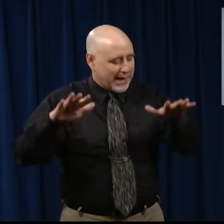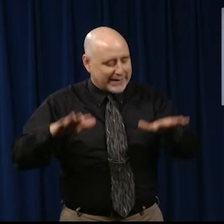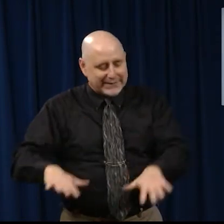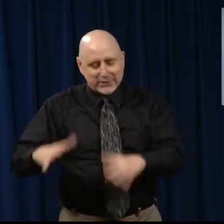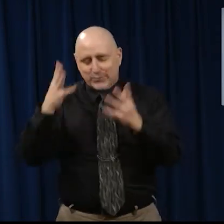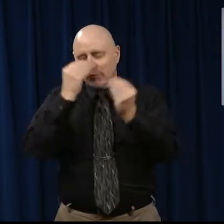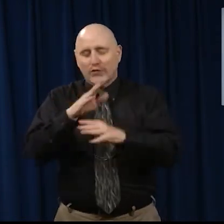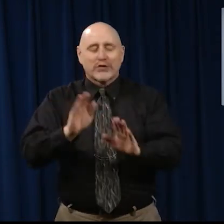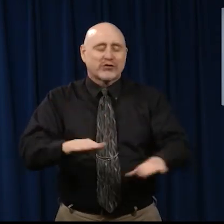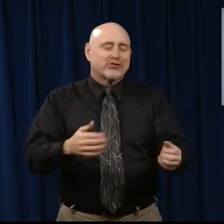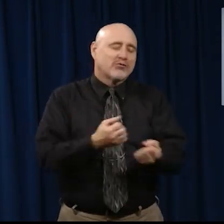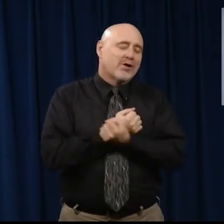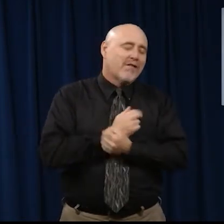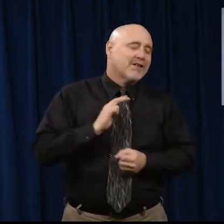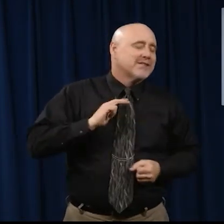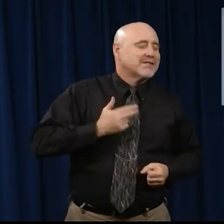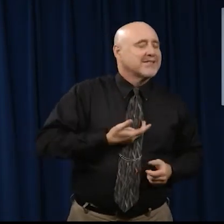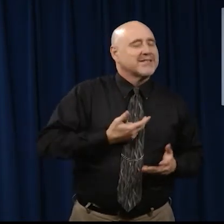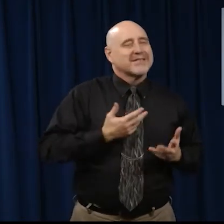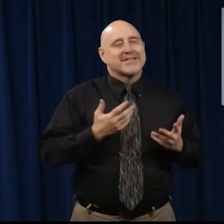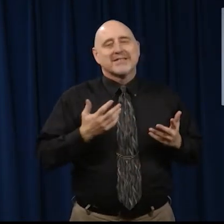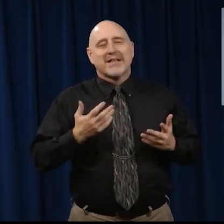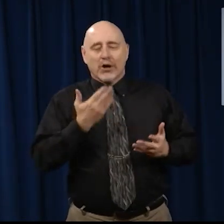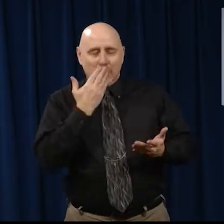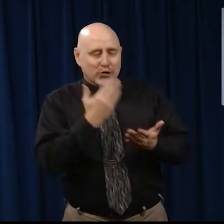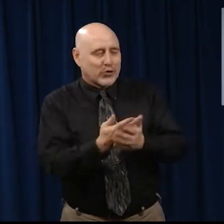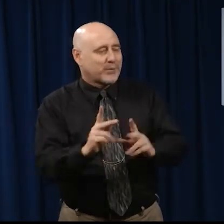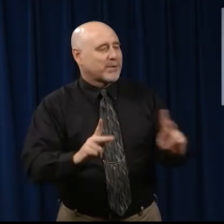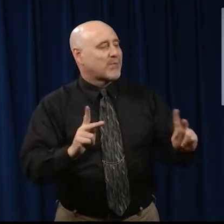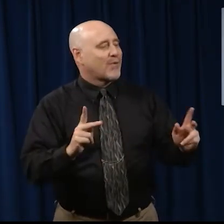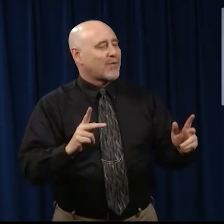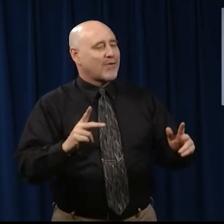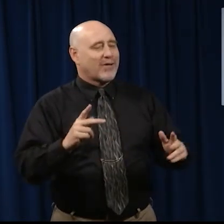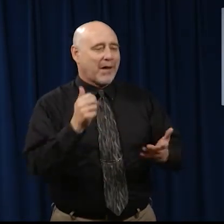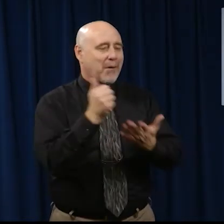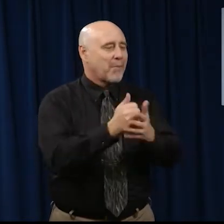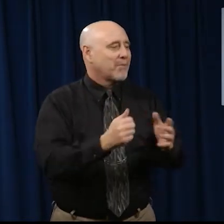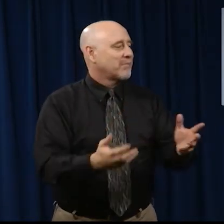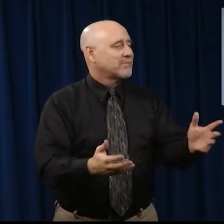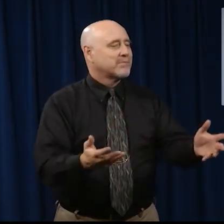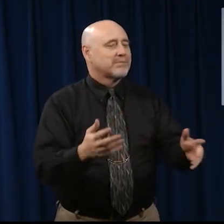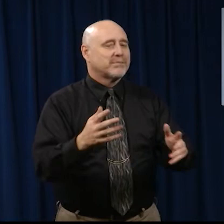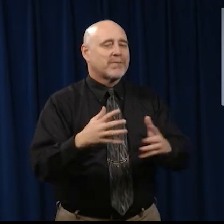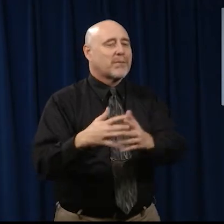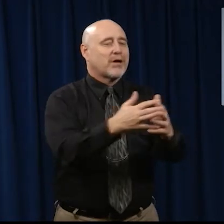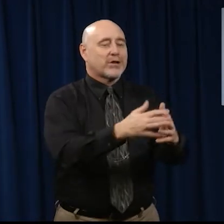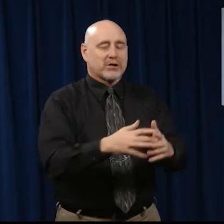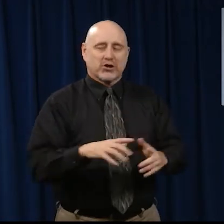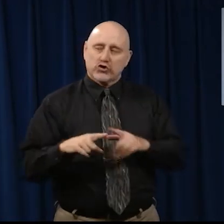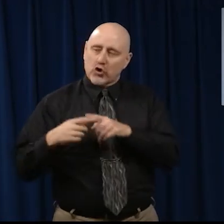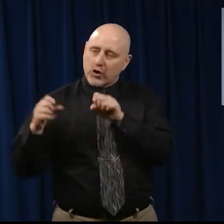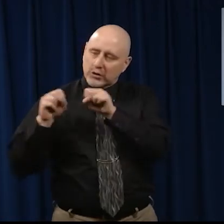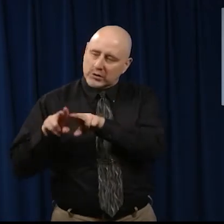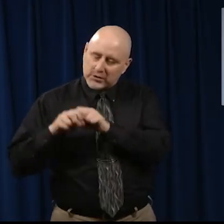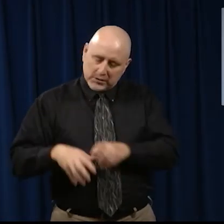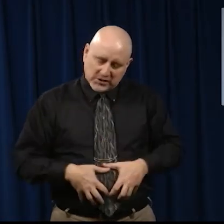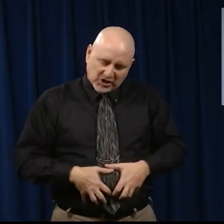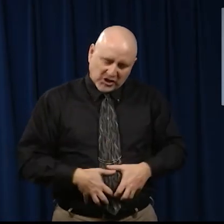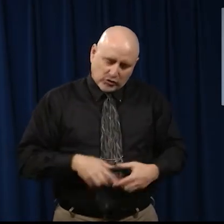raise beautiful children who love you and who are productive members of society. And you start trying to have a baby. And the first